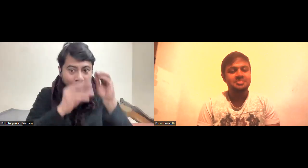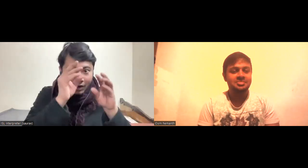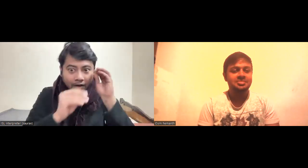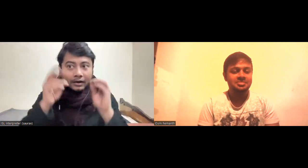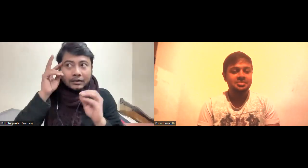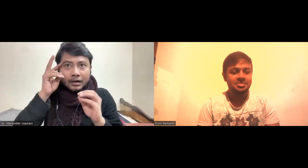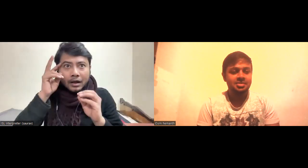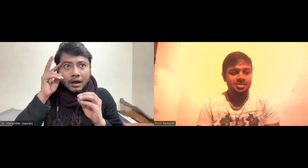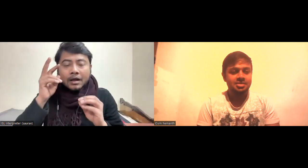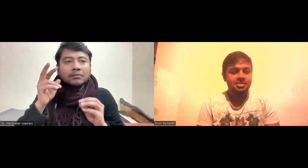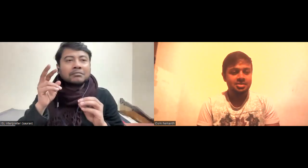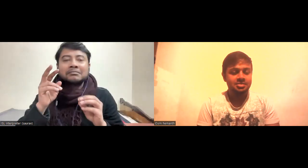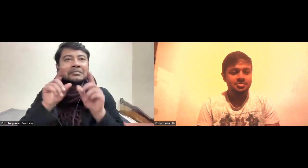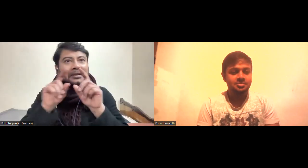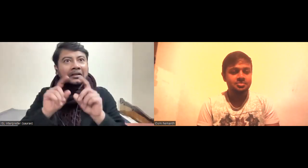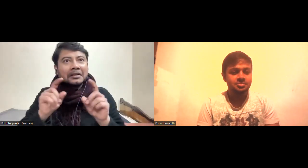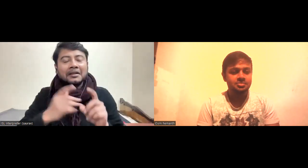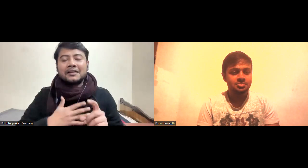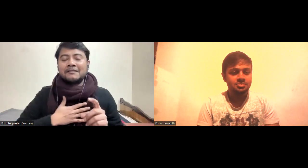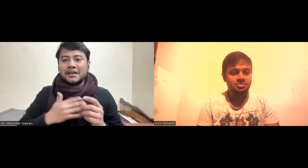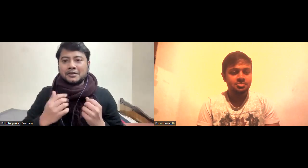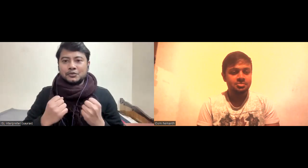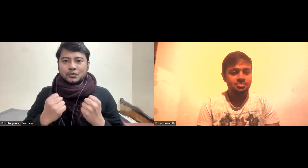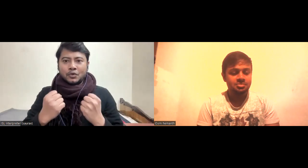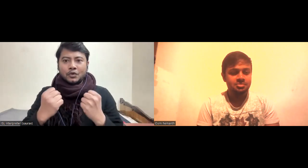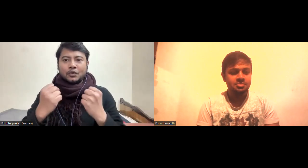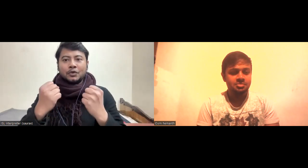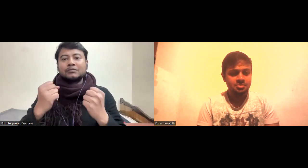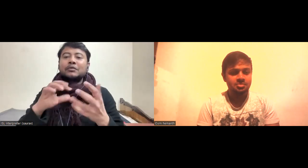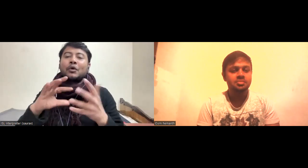right? That is the correct process.